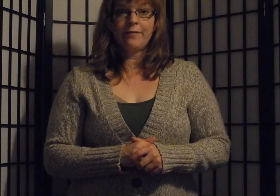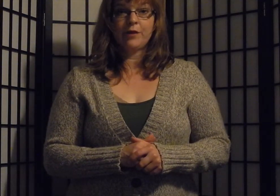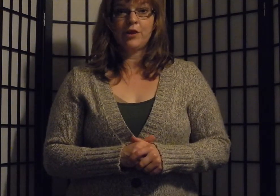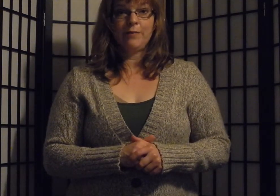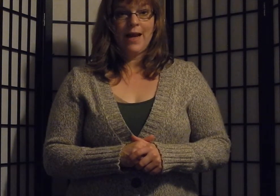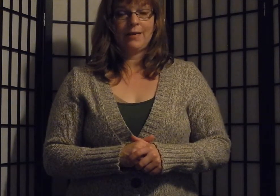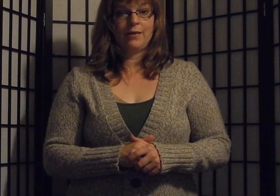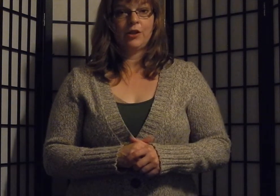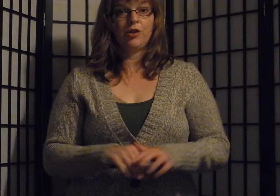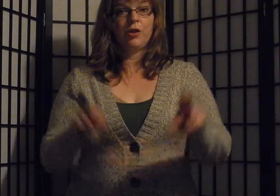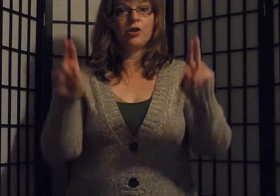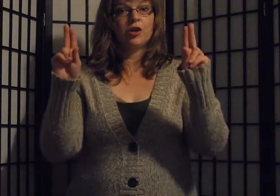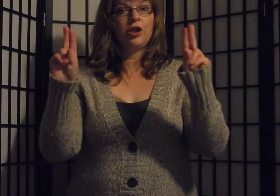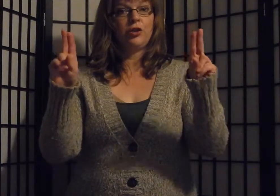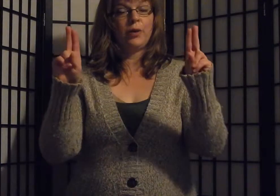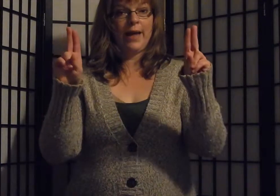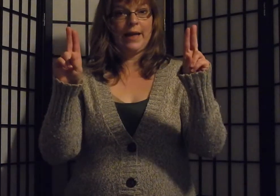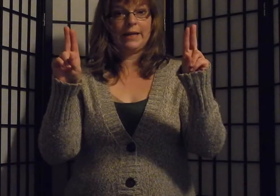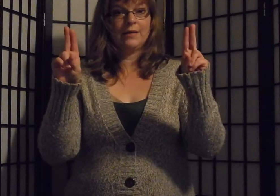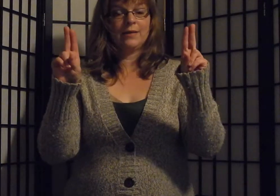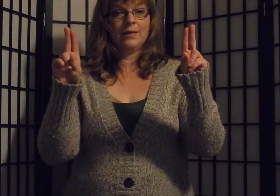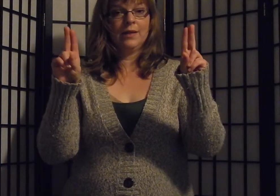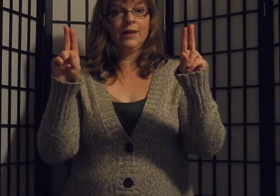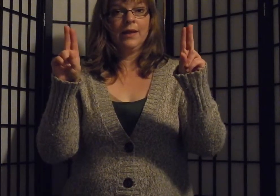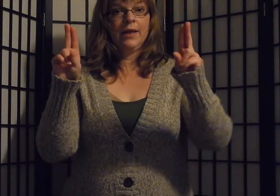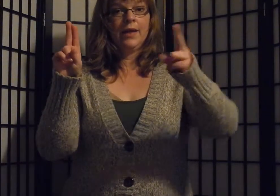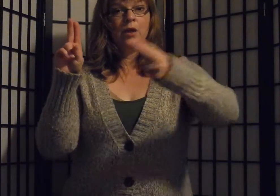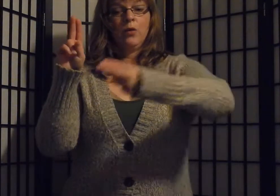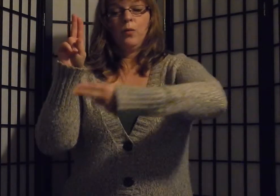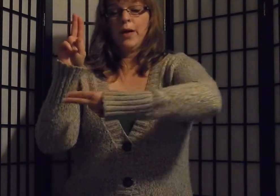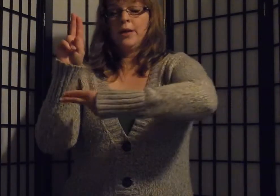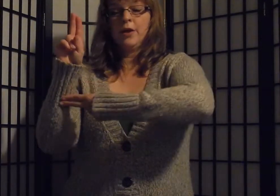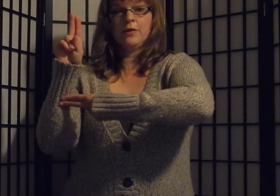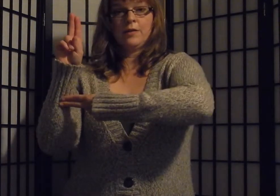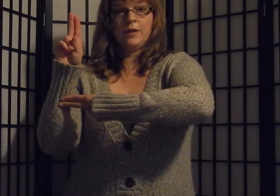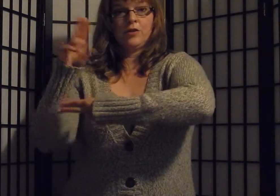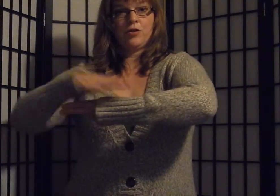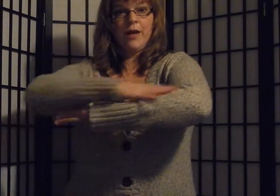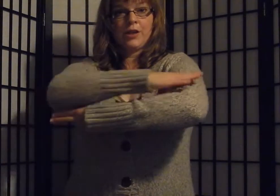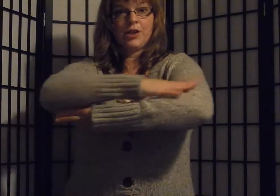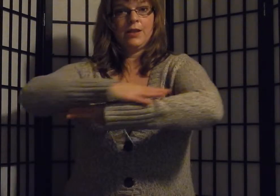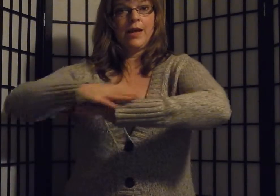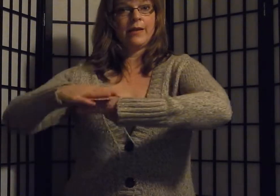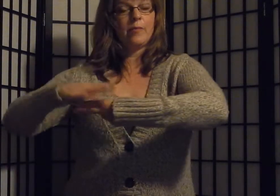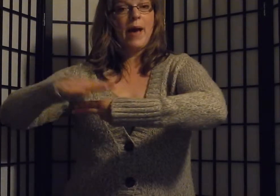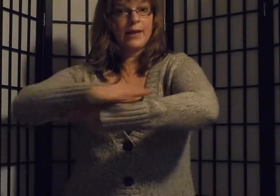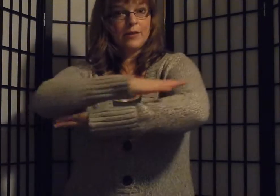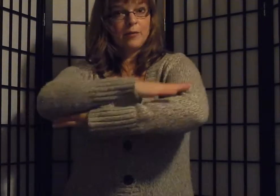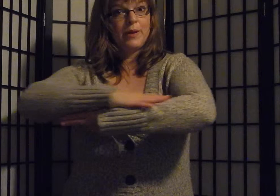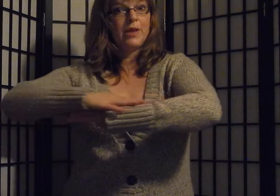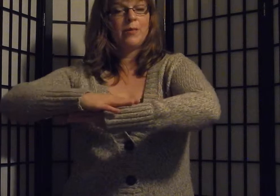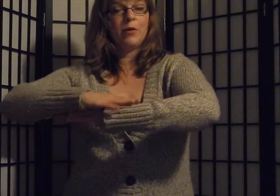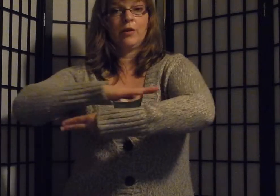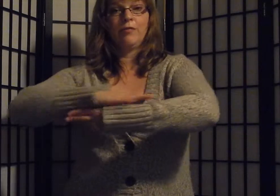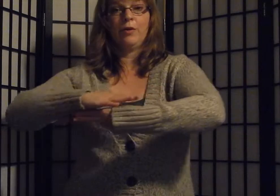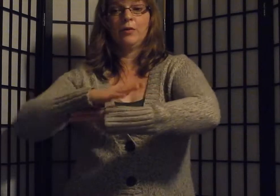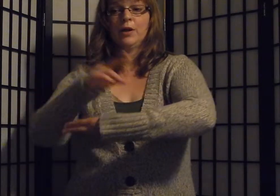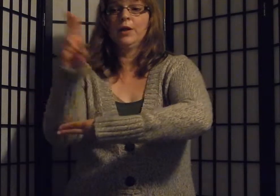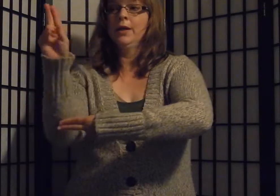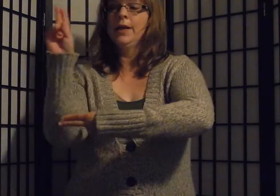for gymnastics, you need your U hands. One goes this direction, like the balance beam or the floor.